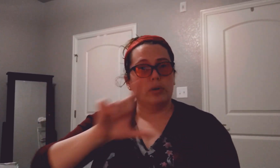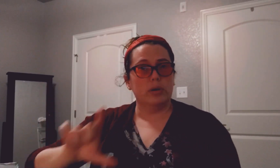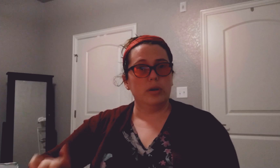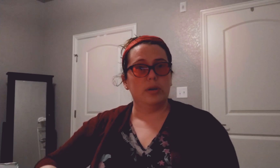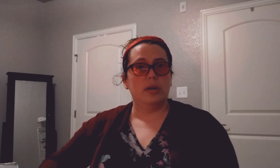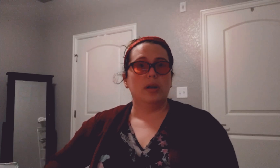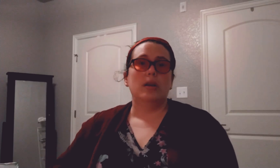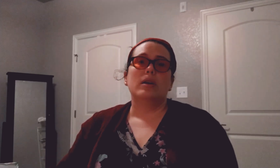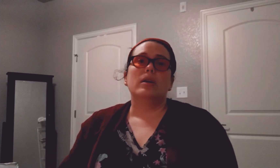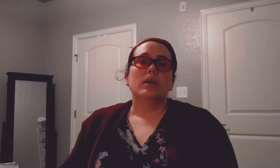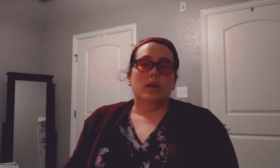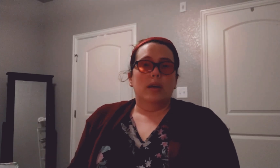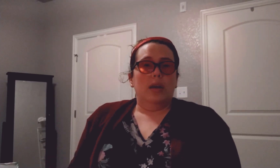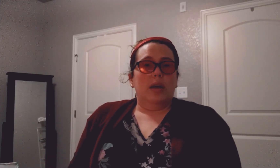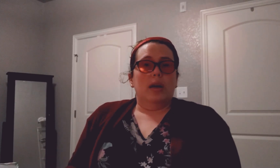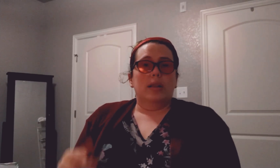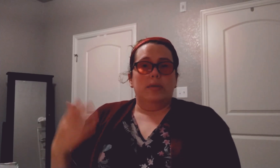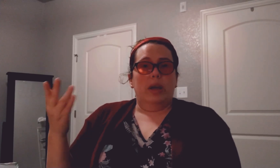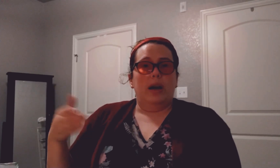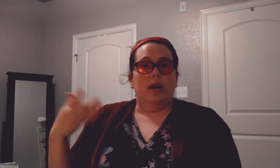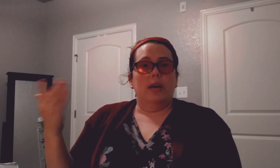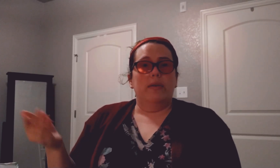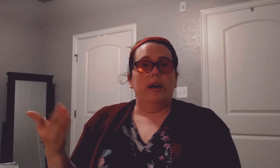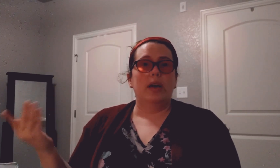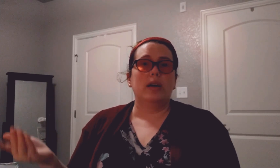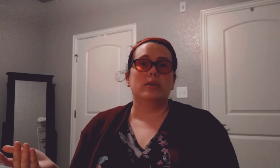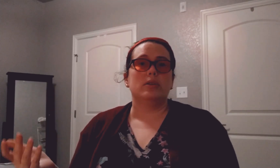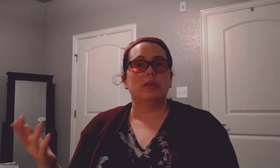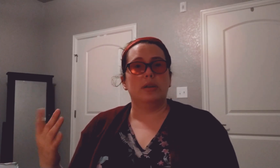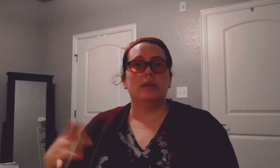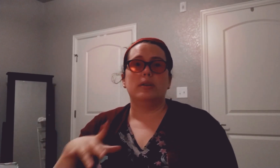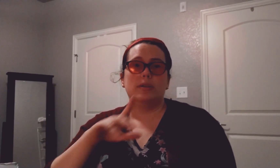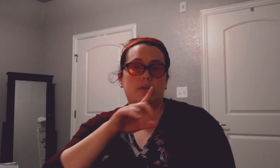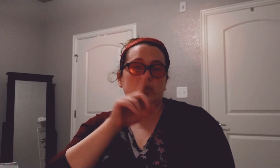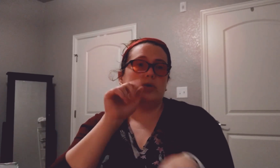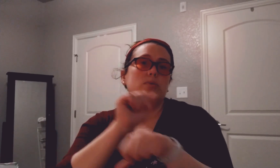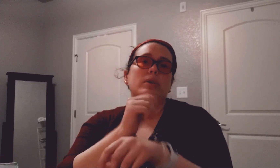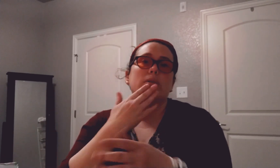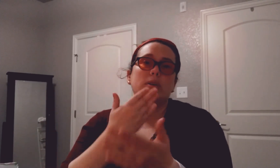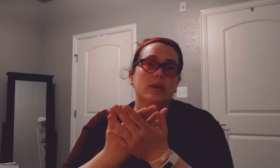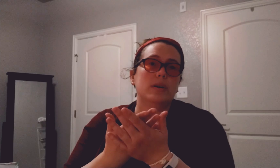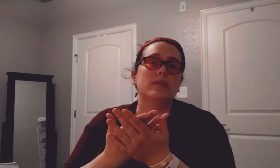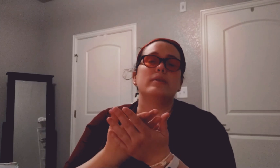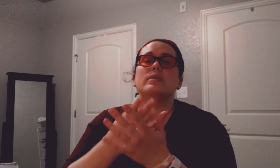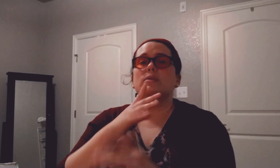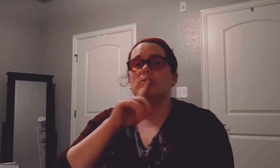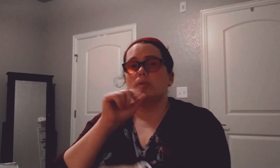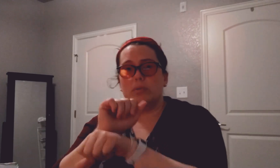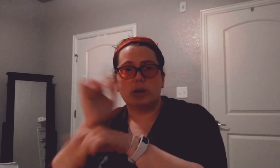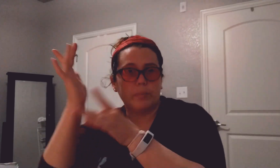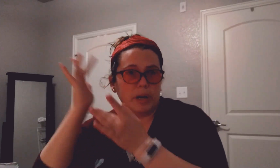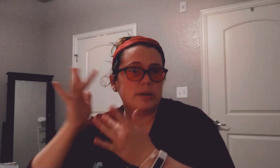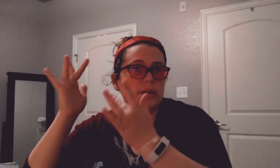Lord. And then we have surely goodness, true work